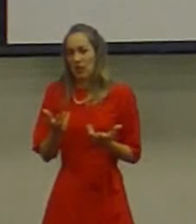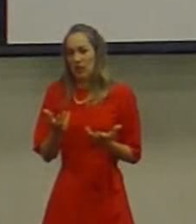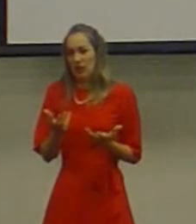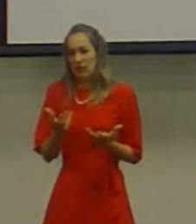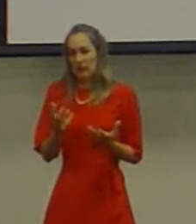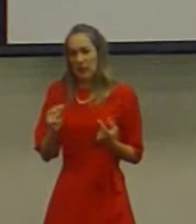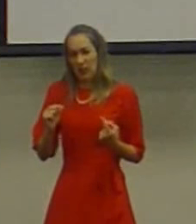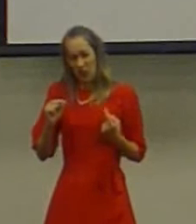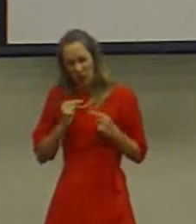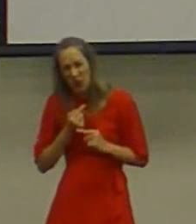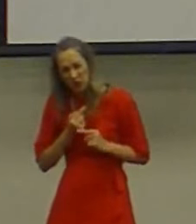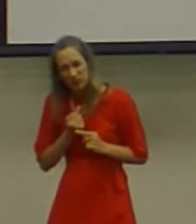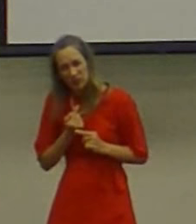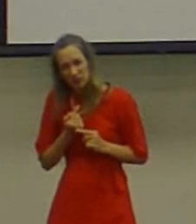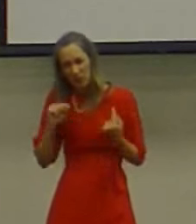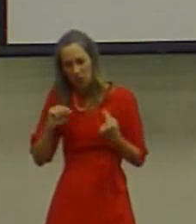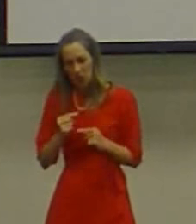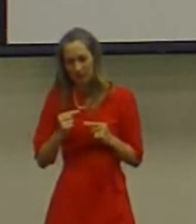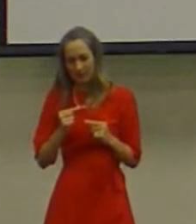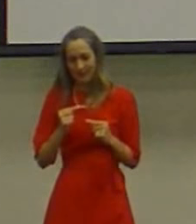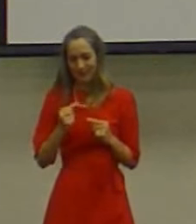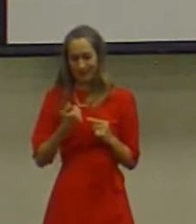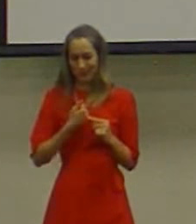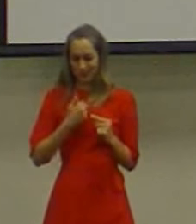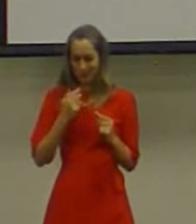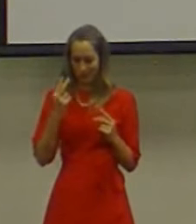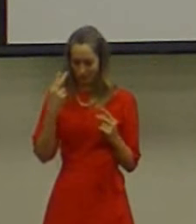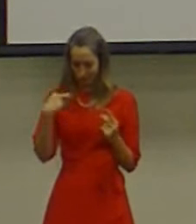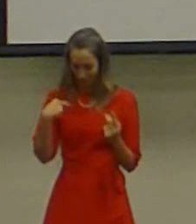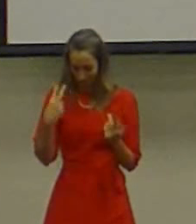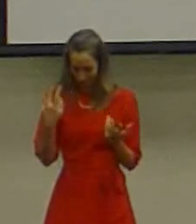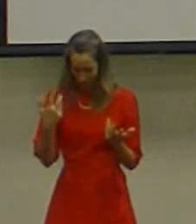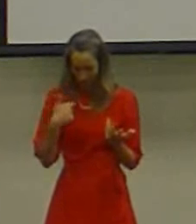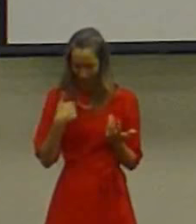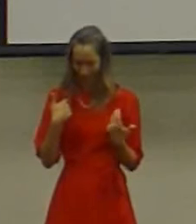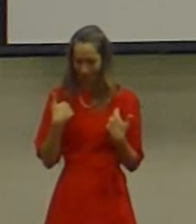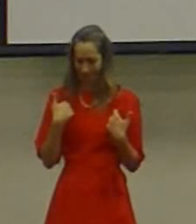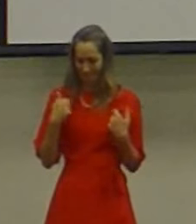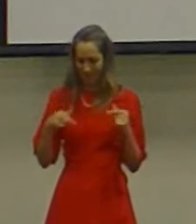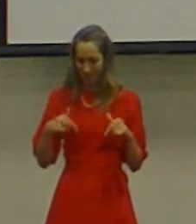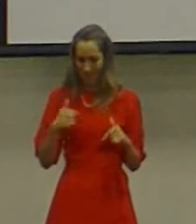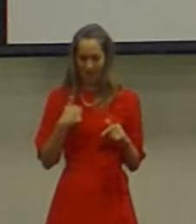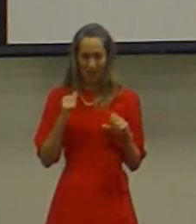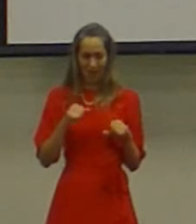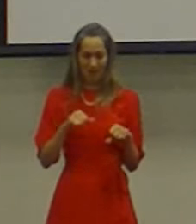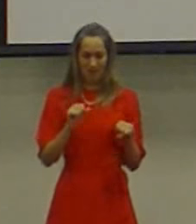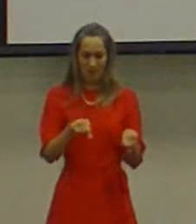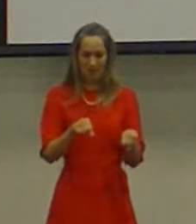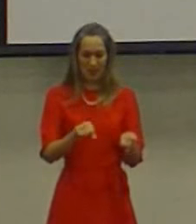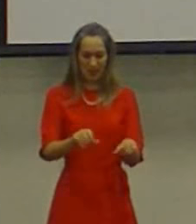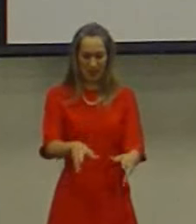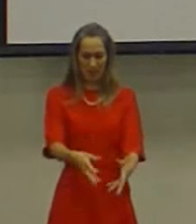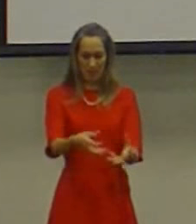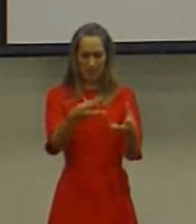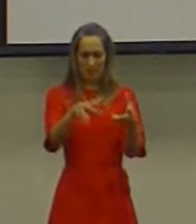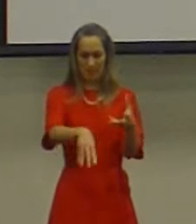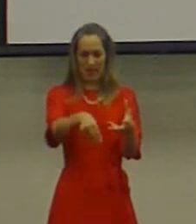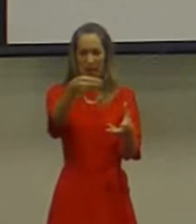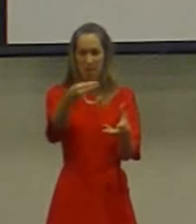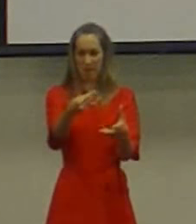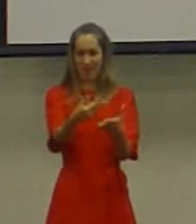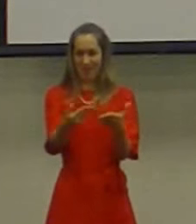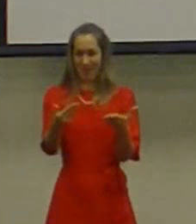it hurts, because you look at yourself and you're like, well, I have legs. I have the ability to pick things up with my arms. I have the ability to